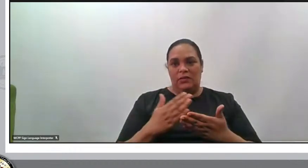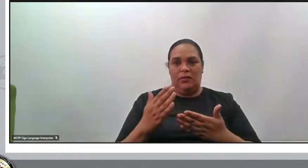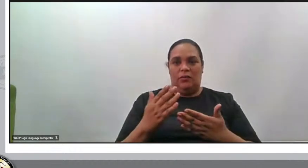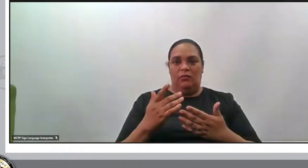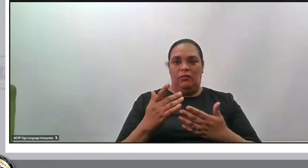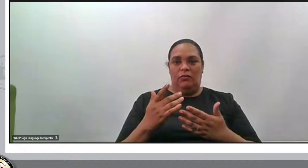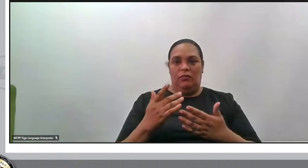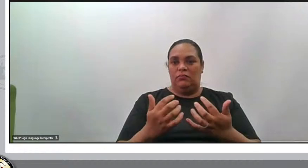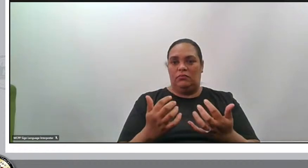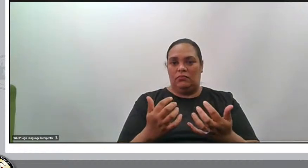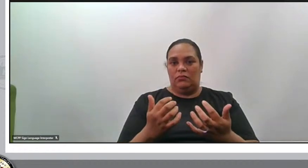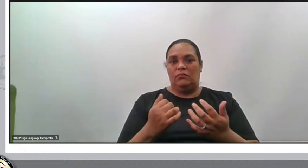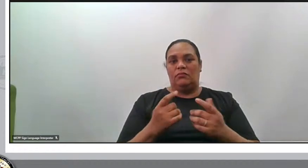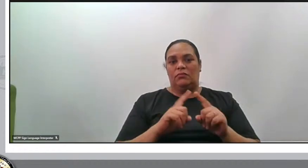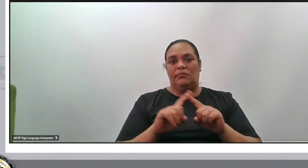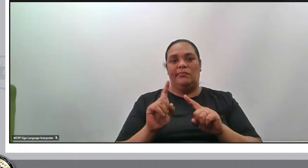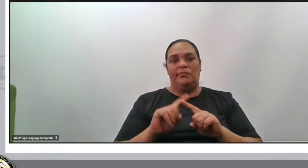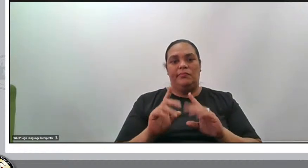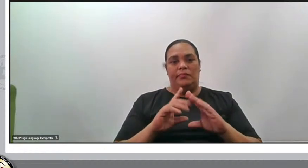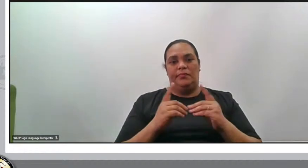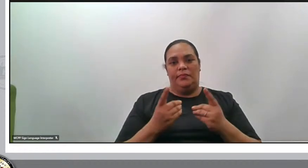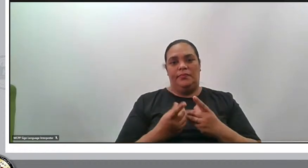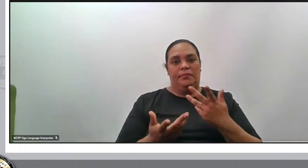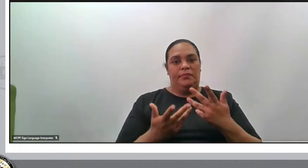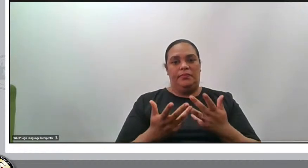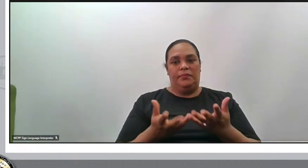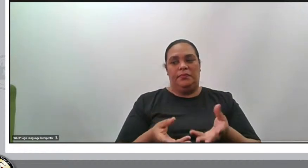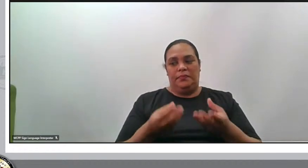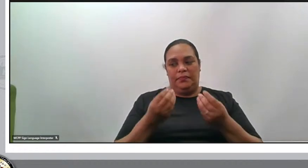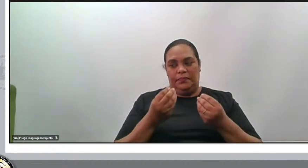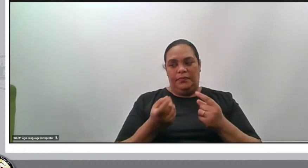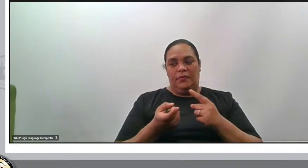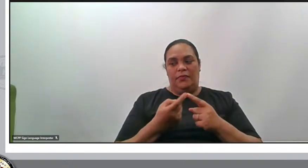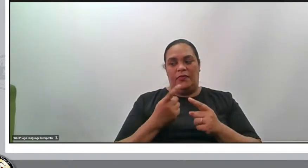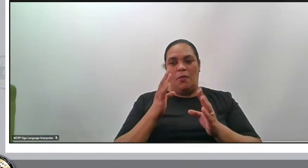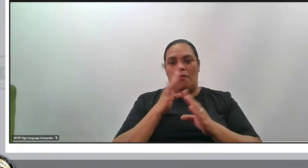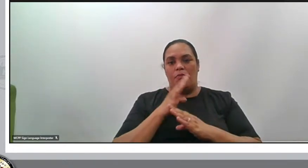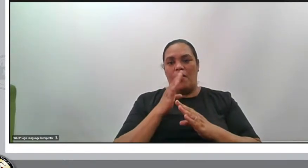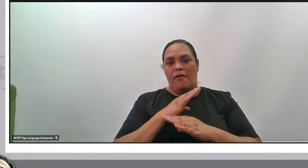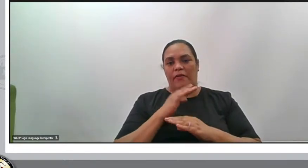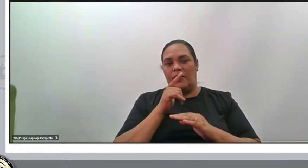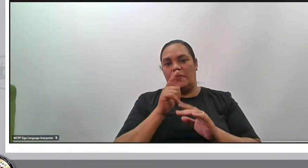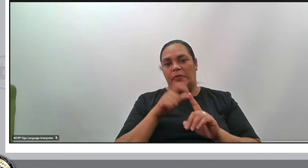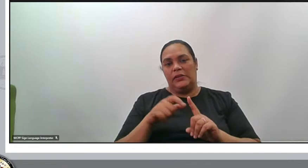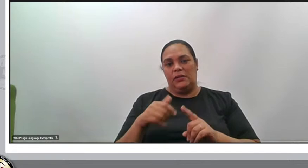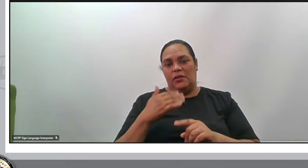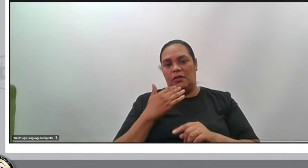parliament or various departments might have received from private persons. Thank you.